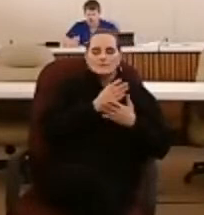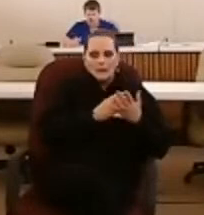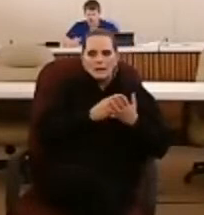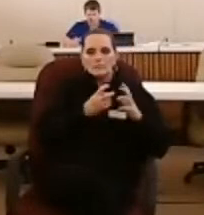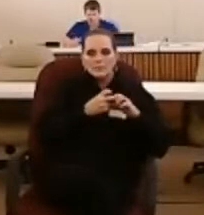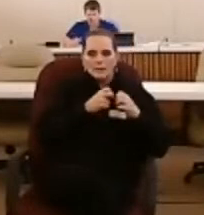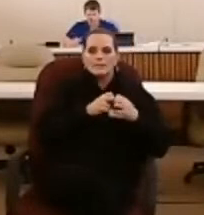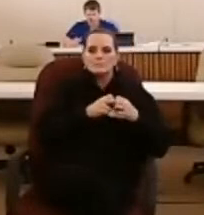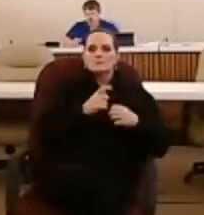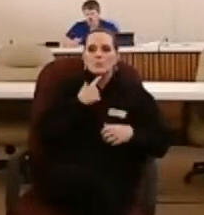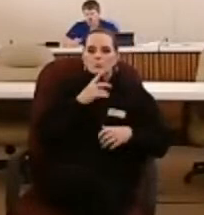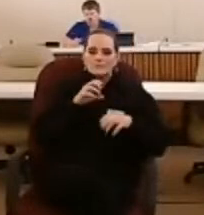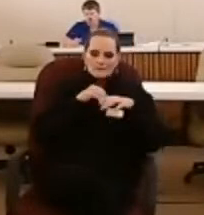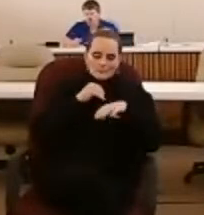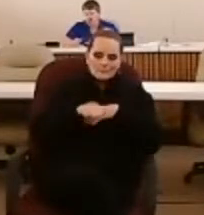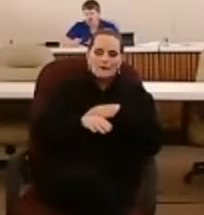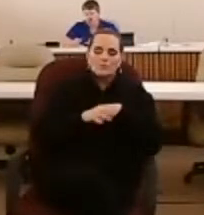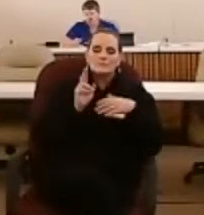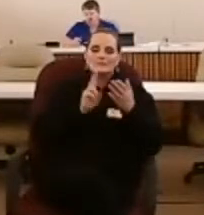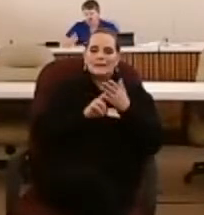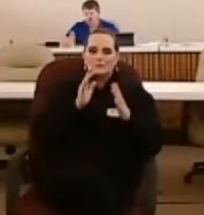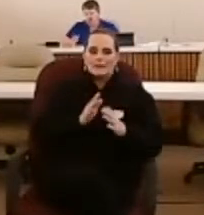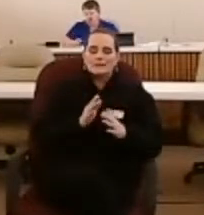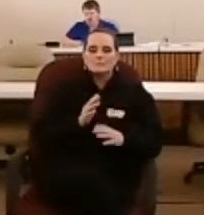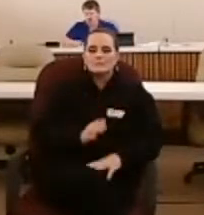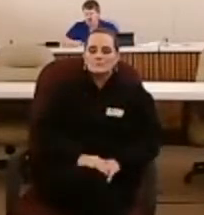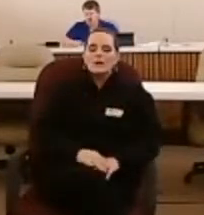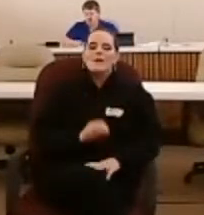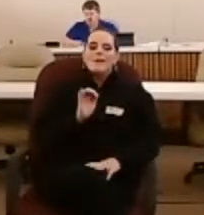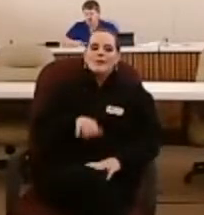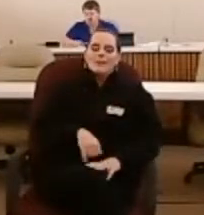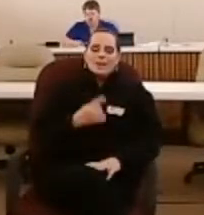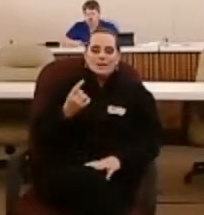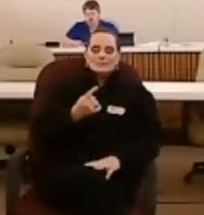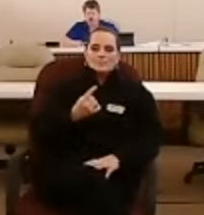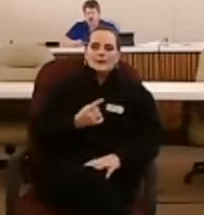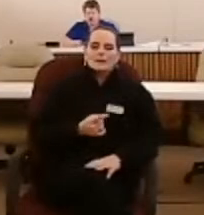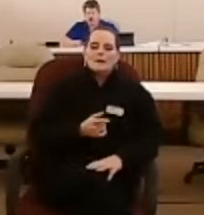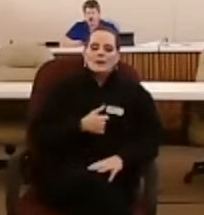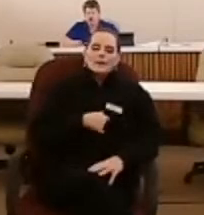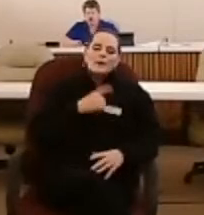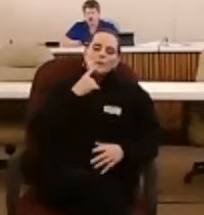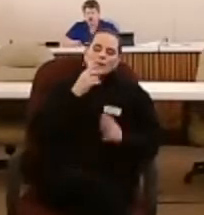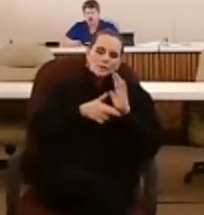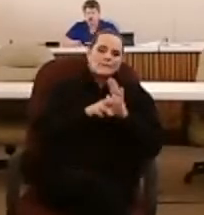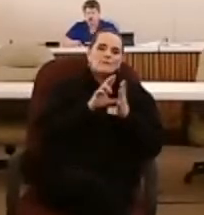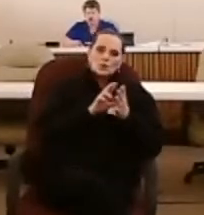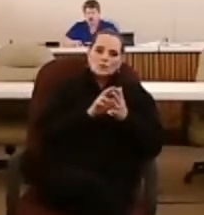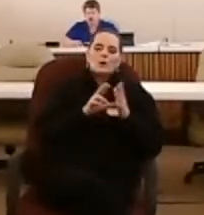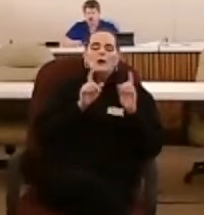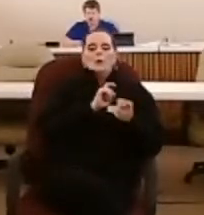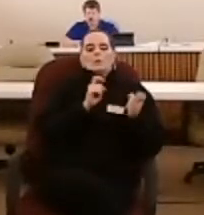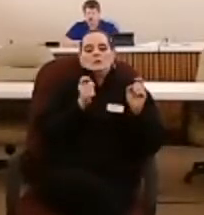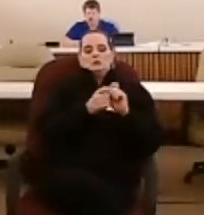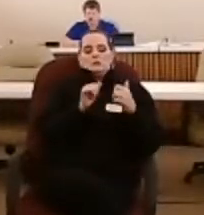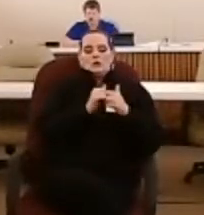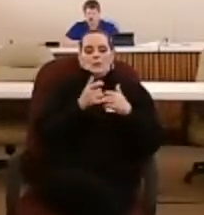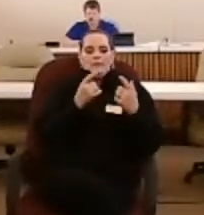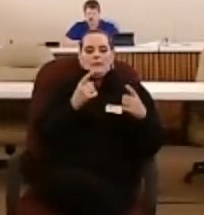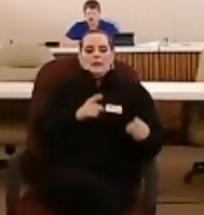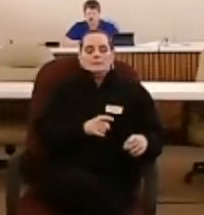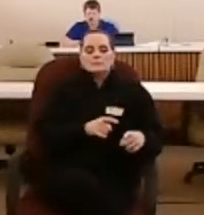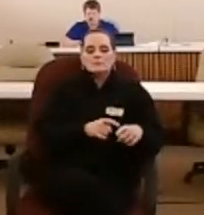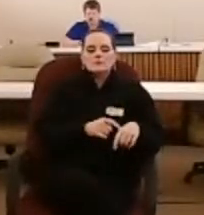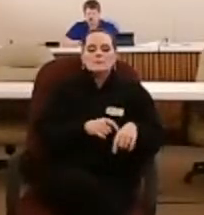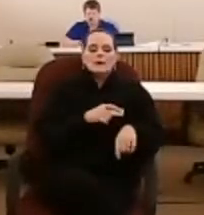out contractors instead. That's something we're taking a look at, changing the way we do that potentially for